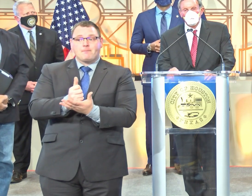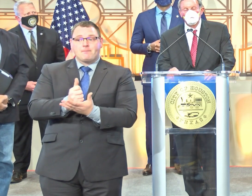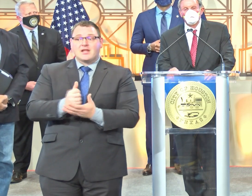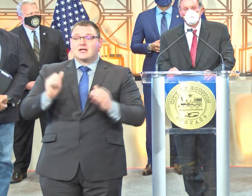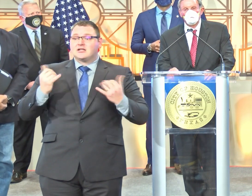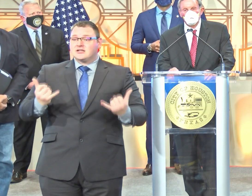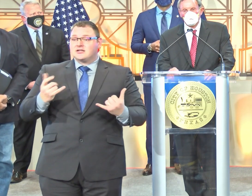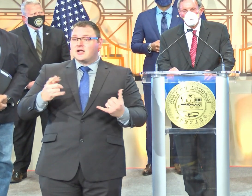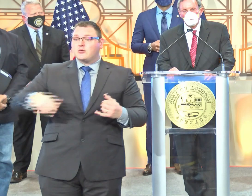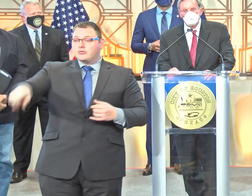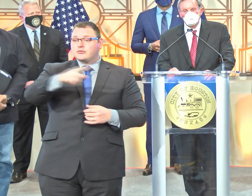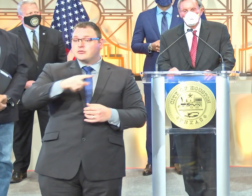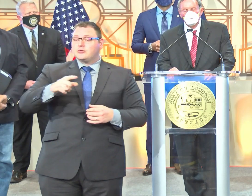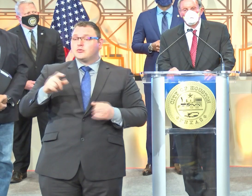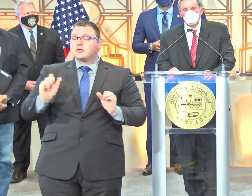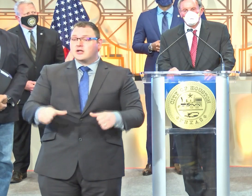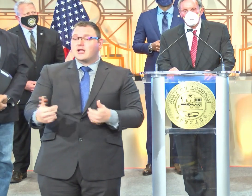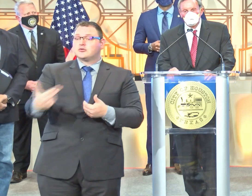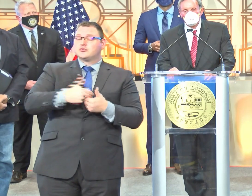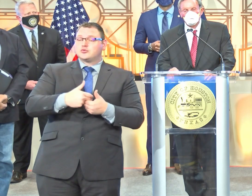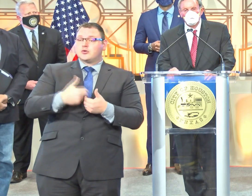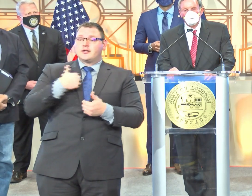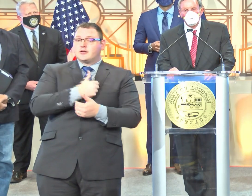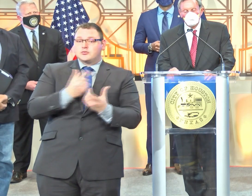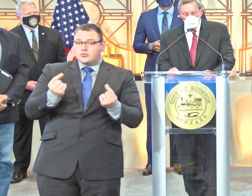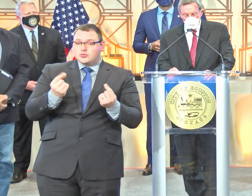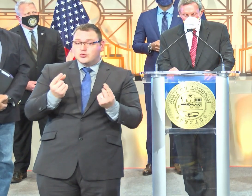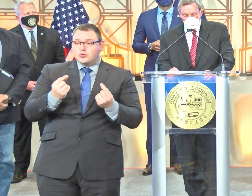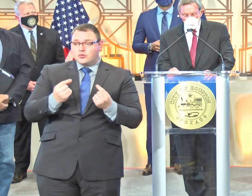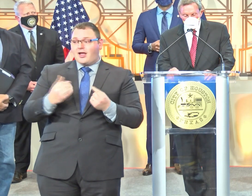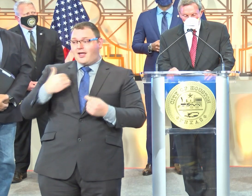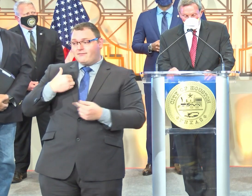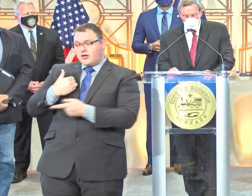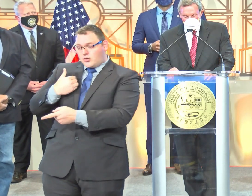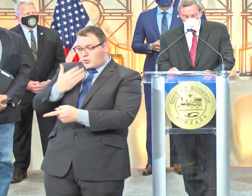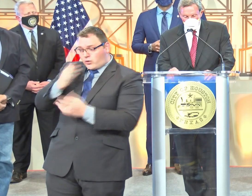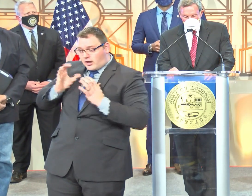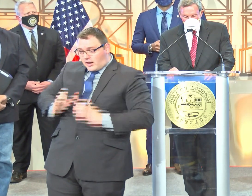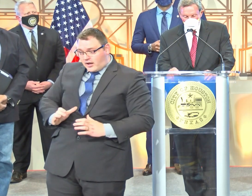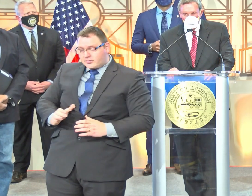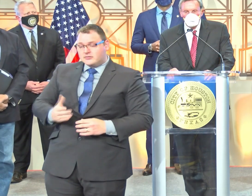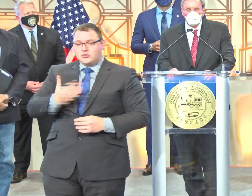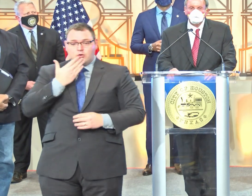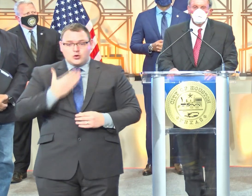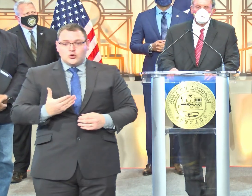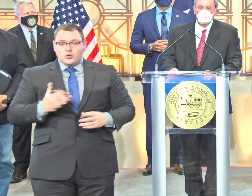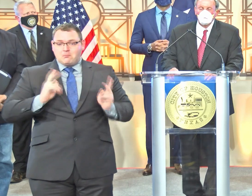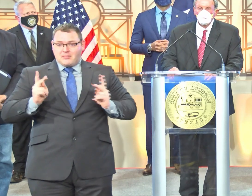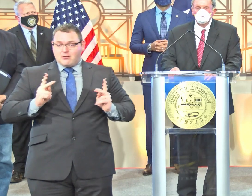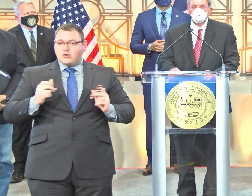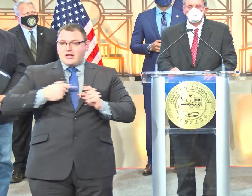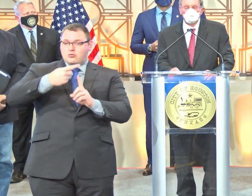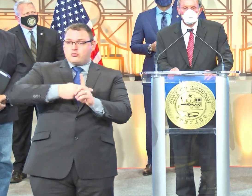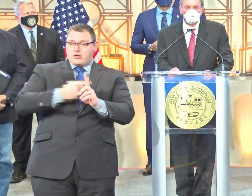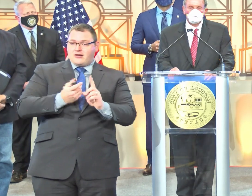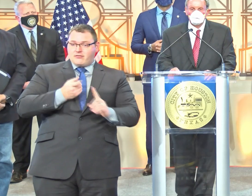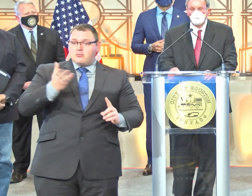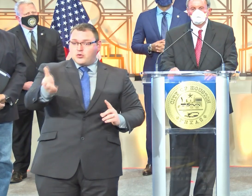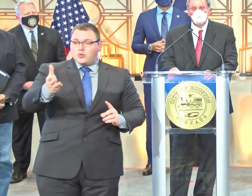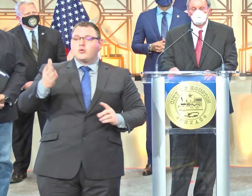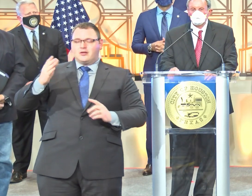those funds will be not needed, and folks will be in the right place to get good health. And again,